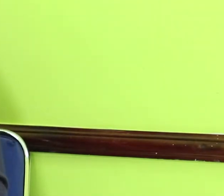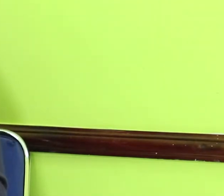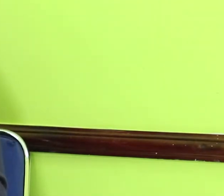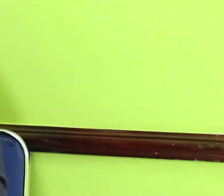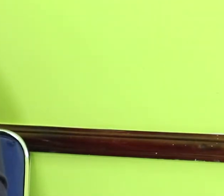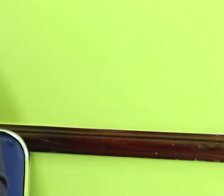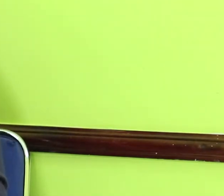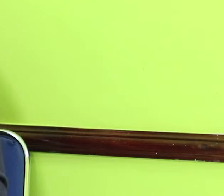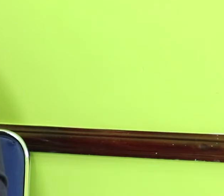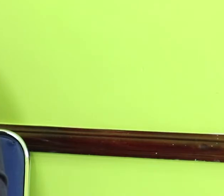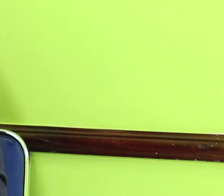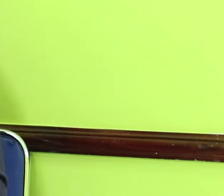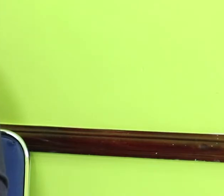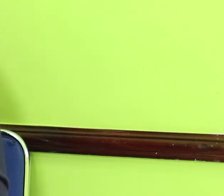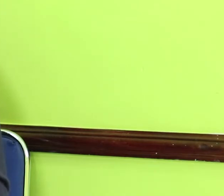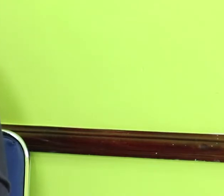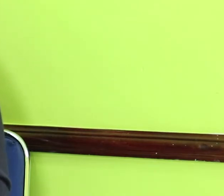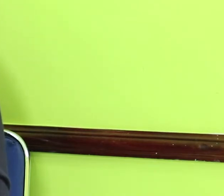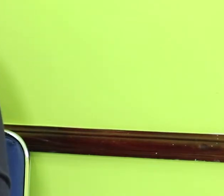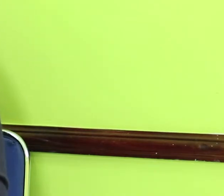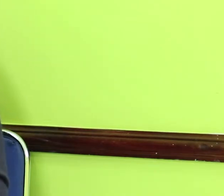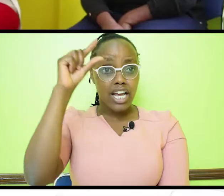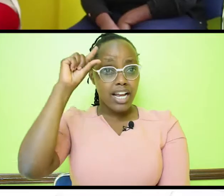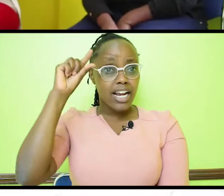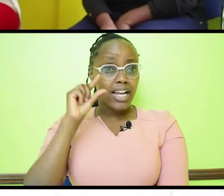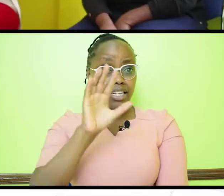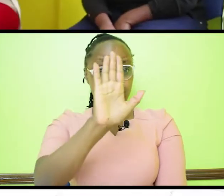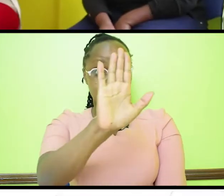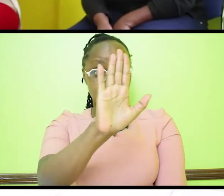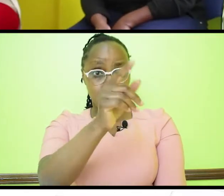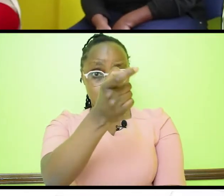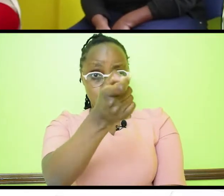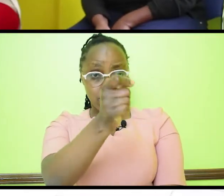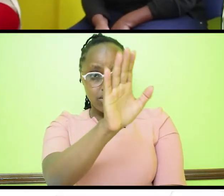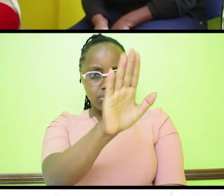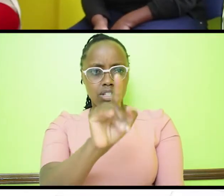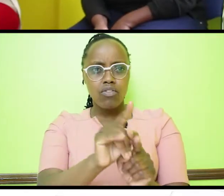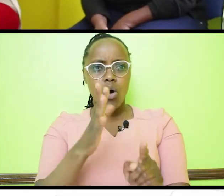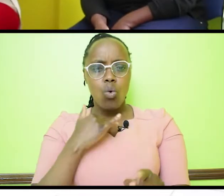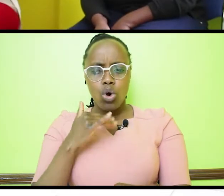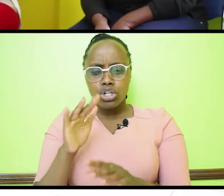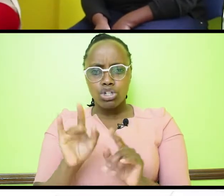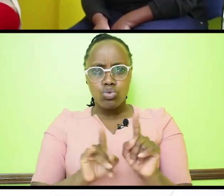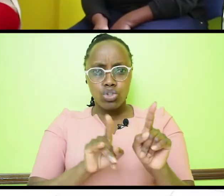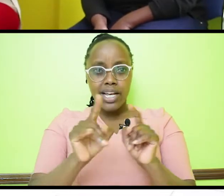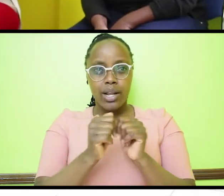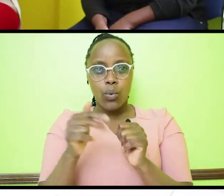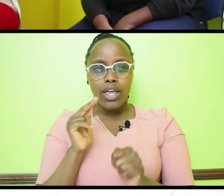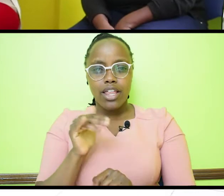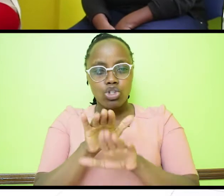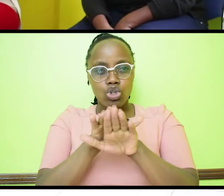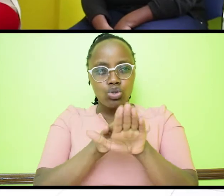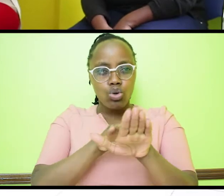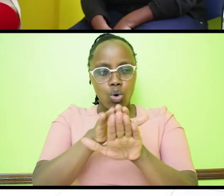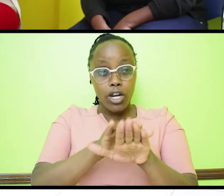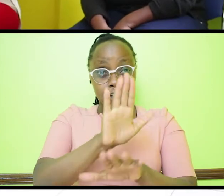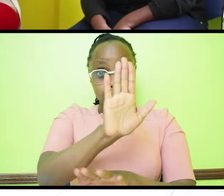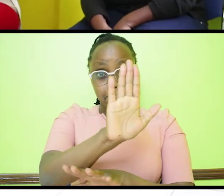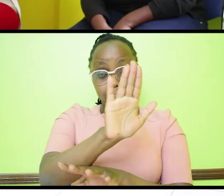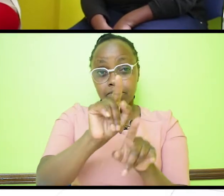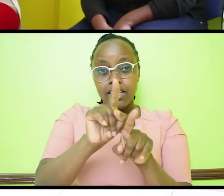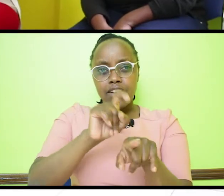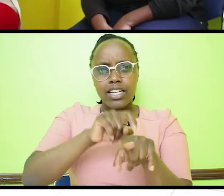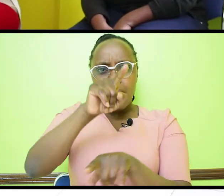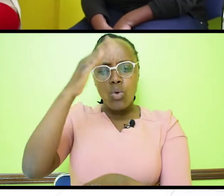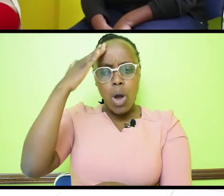because people are jealous of the baby. Gladys, I want you to walk with us through the journey of when